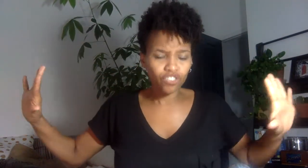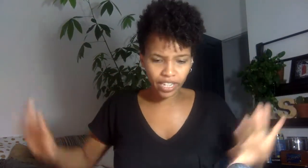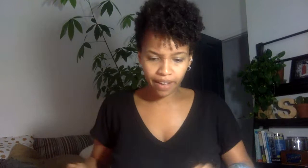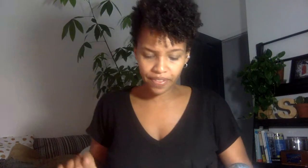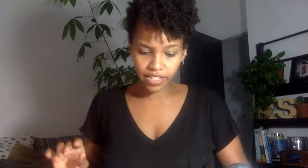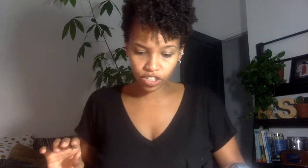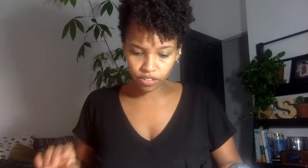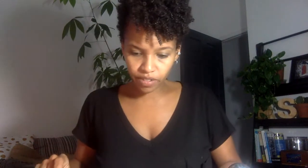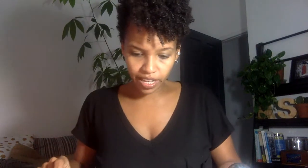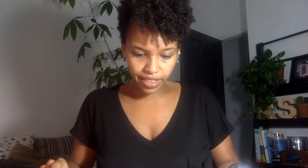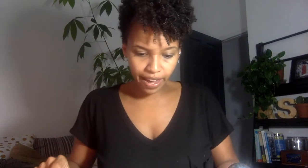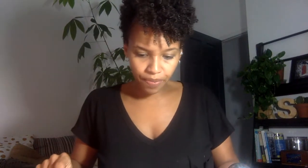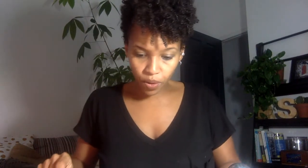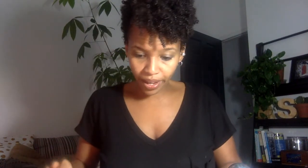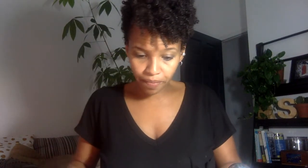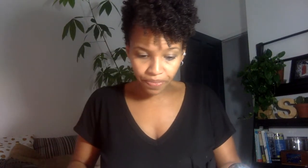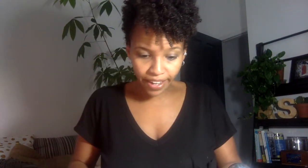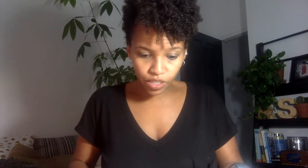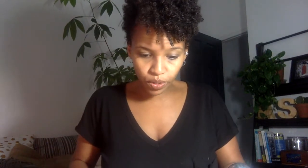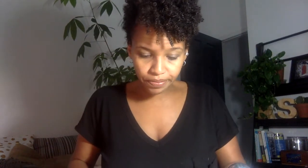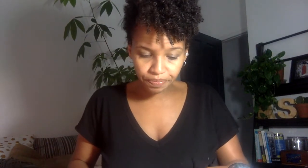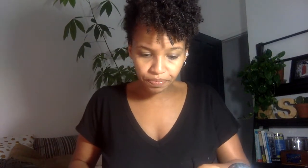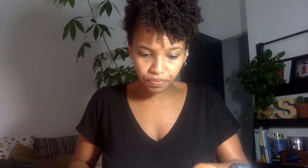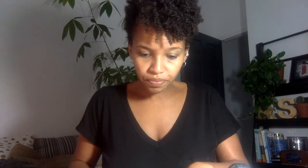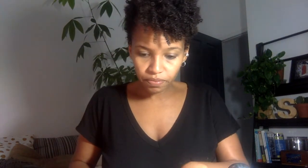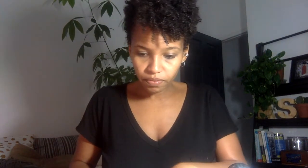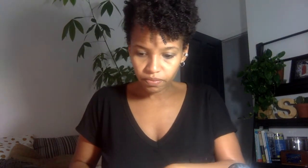Yeah, that's good. I like that. Okay, next one.